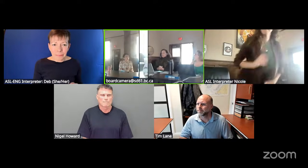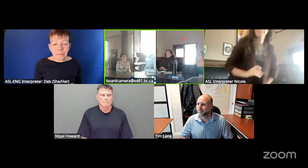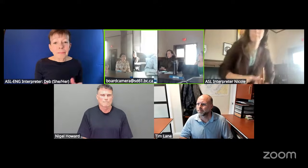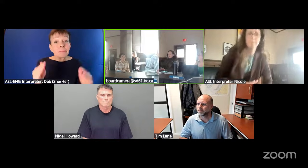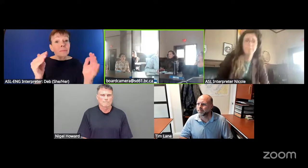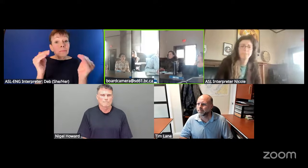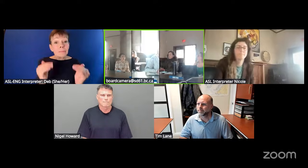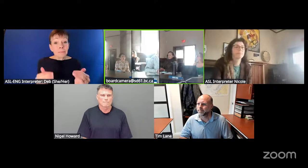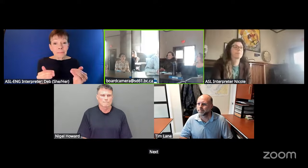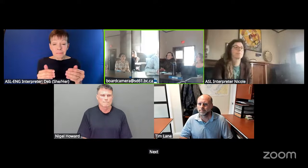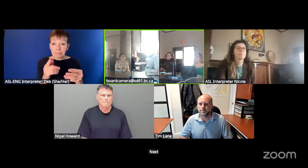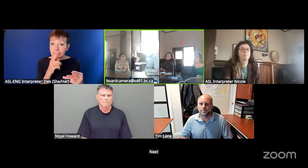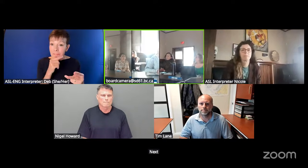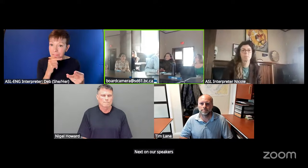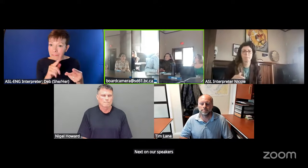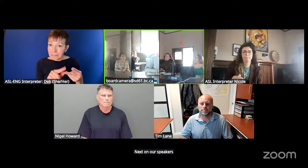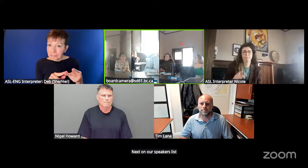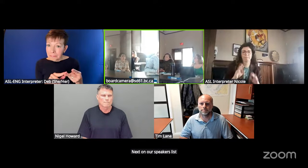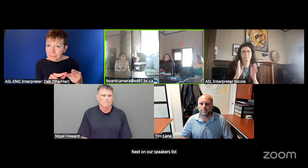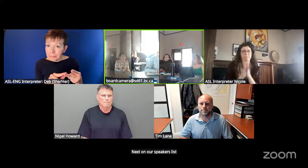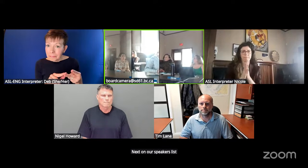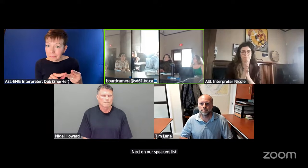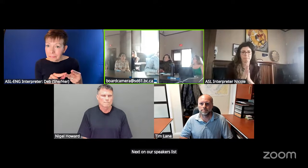Next on our speakers list.